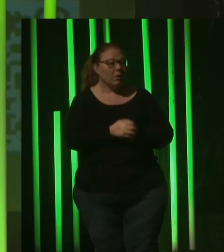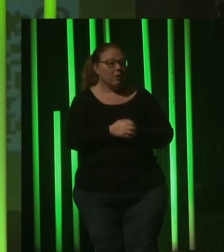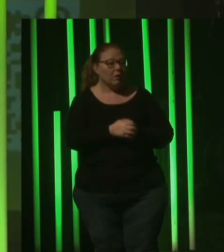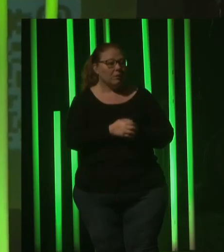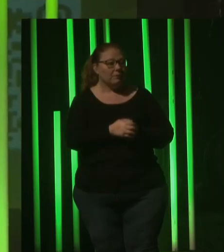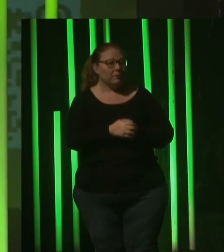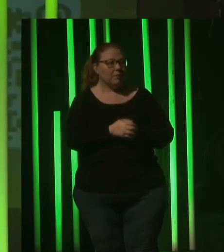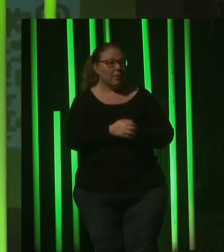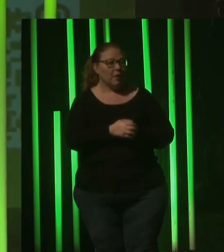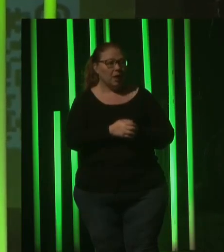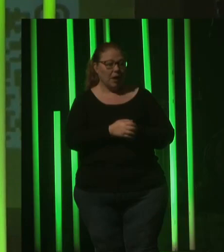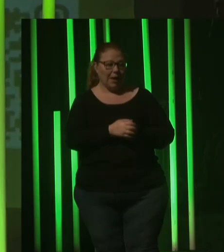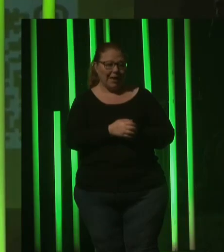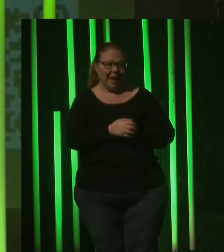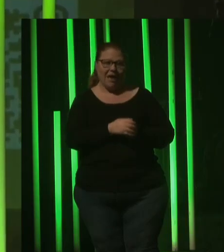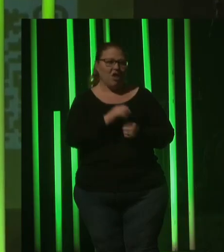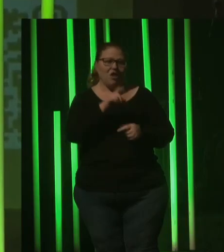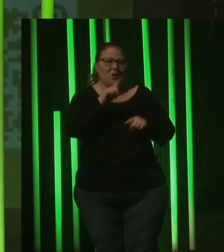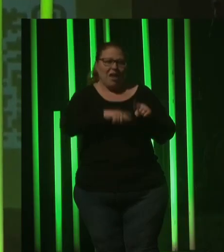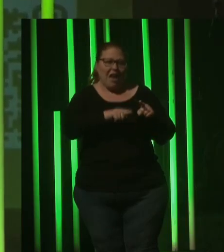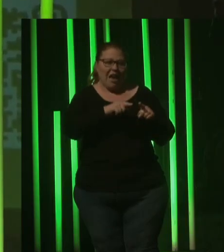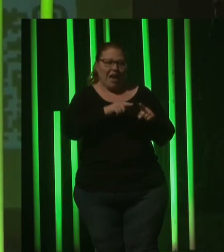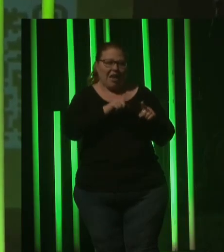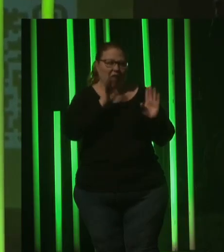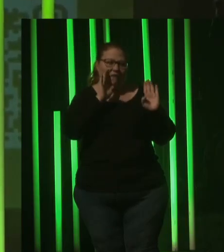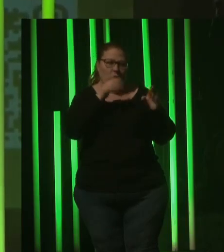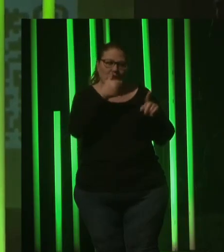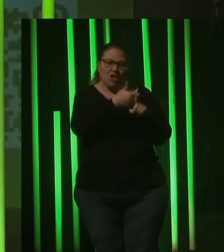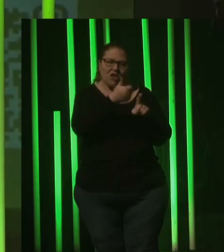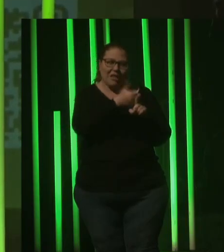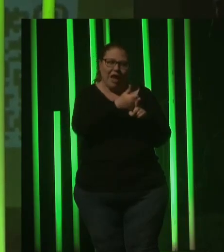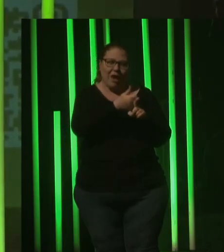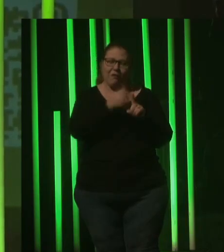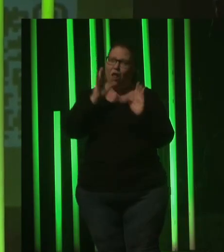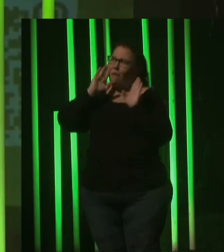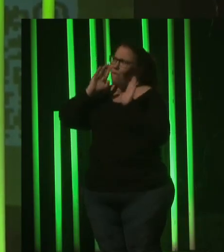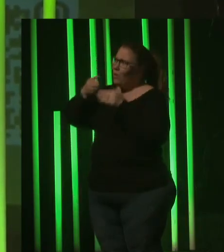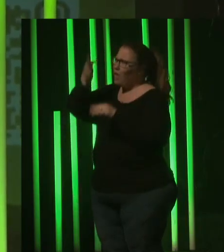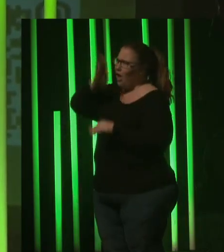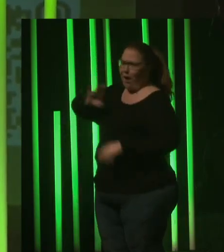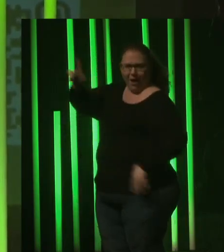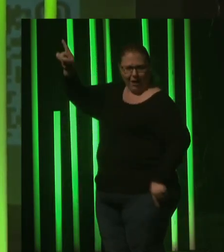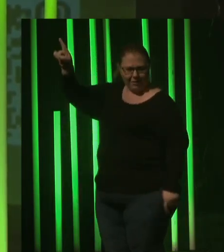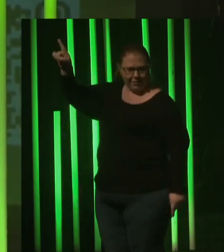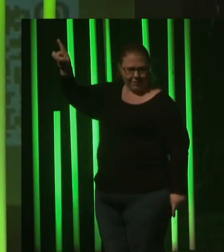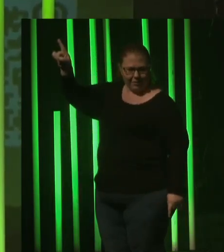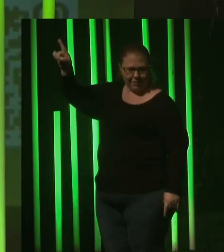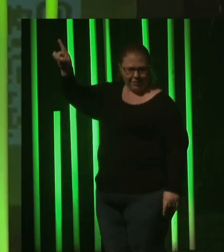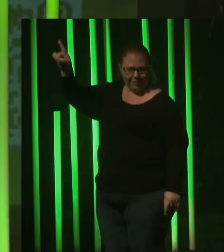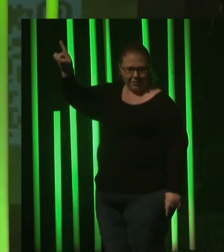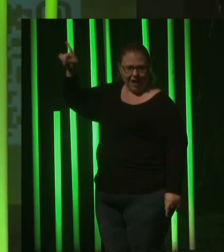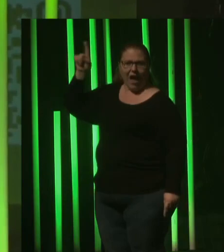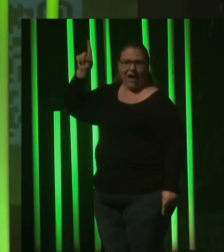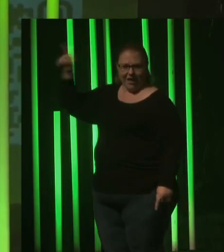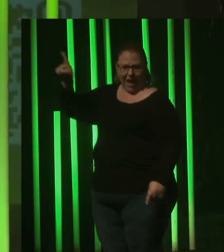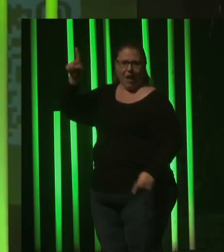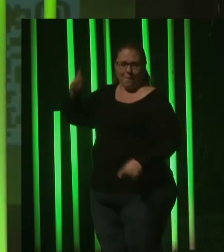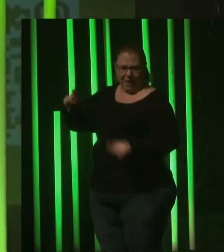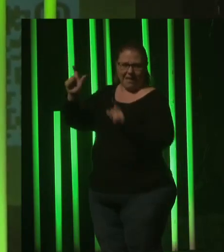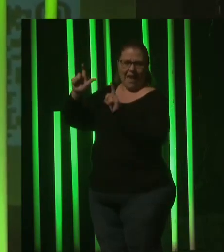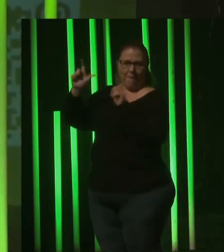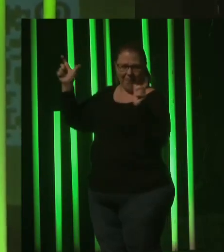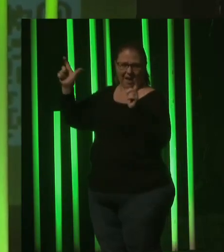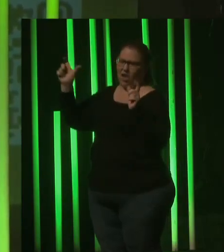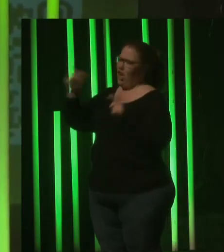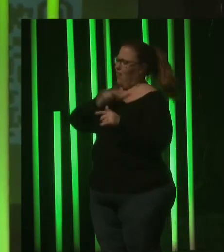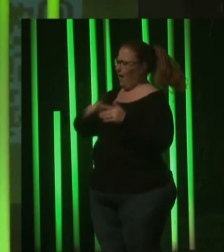going to stop focusing on you and put the focus on God. God must get bigger. King